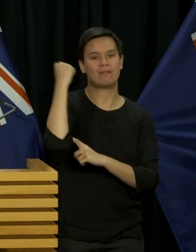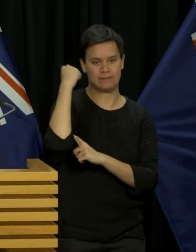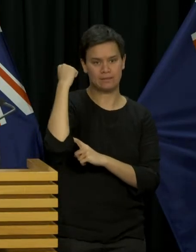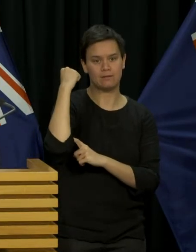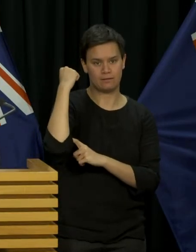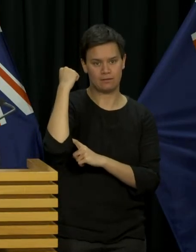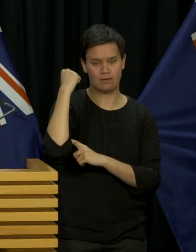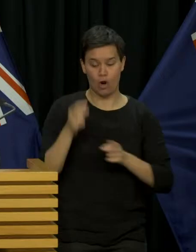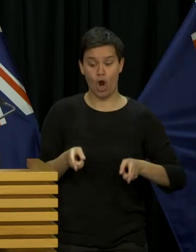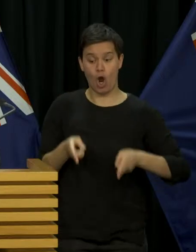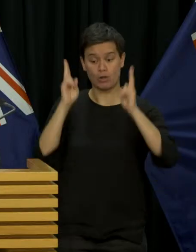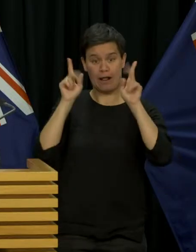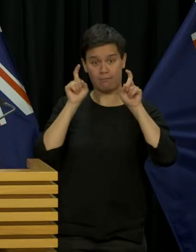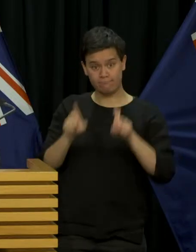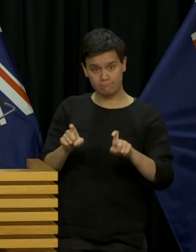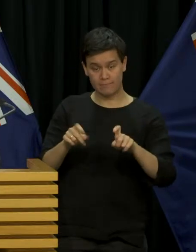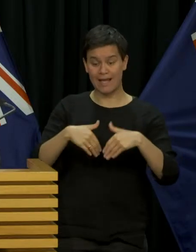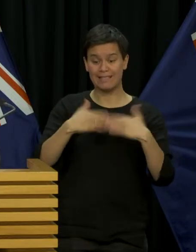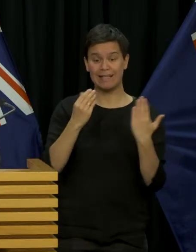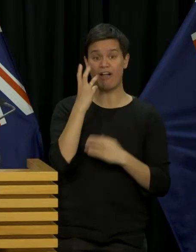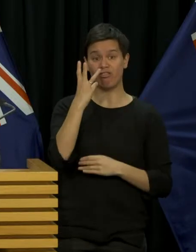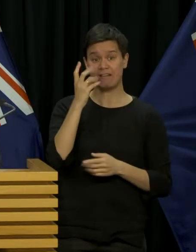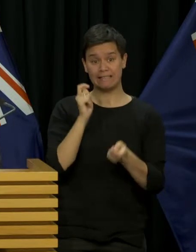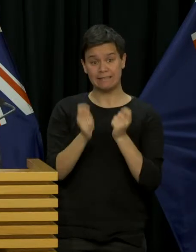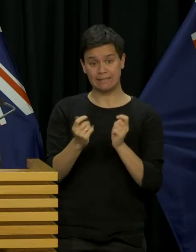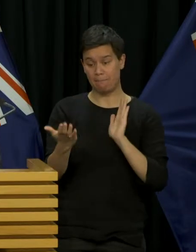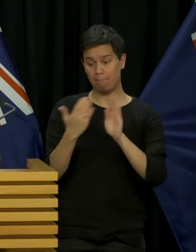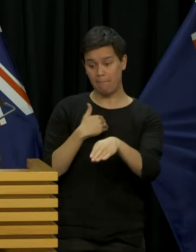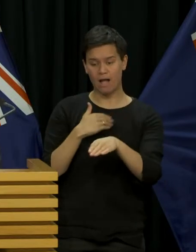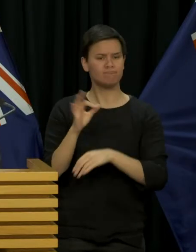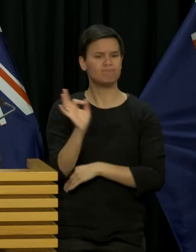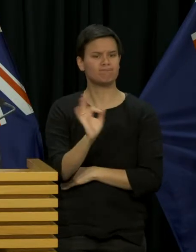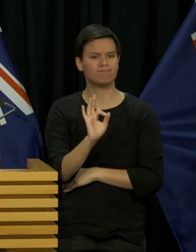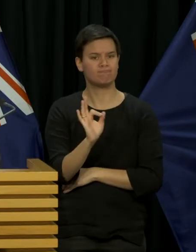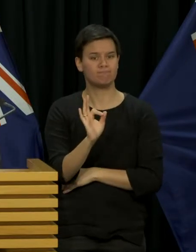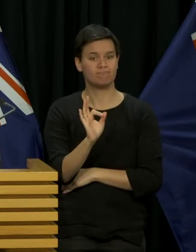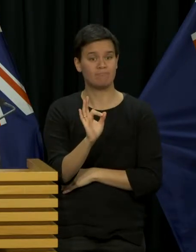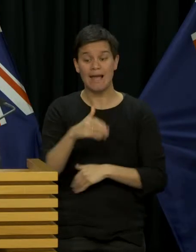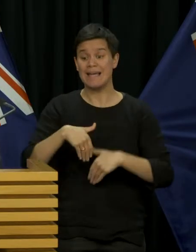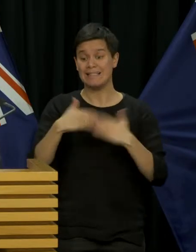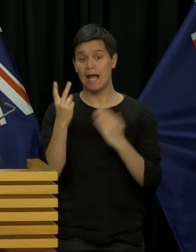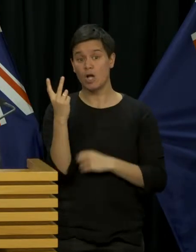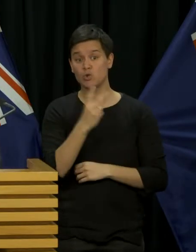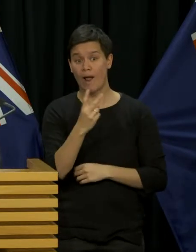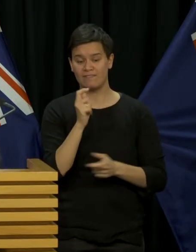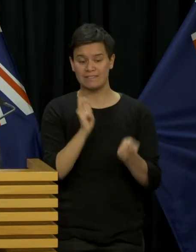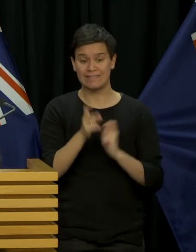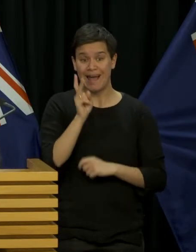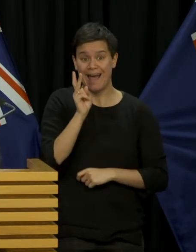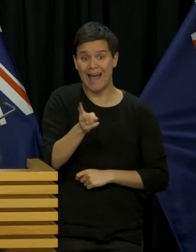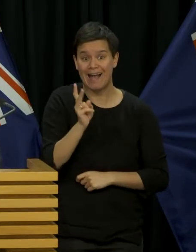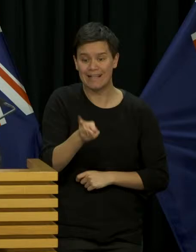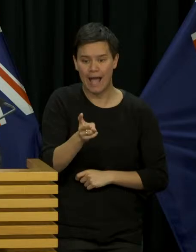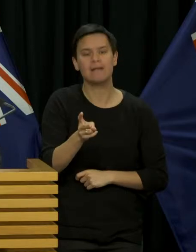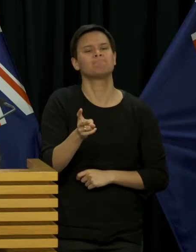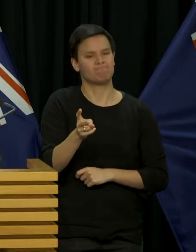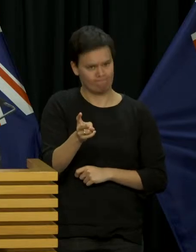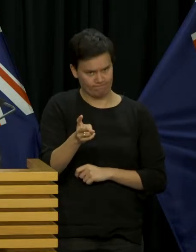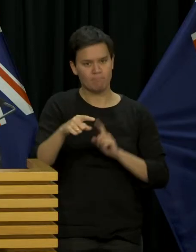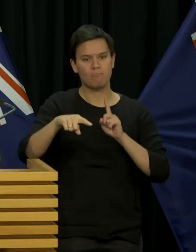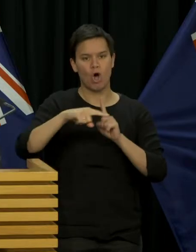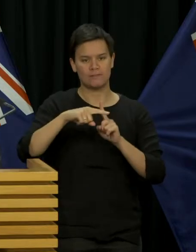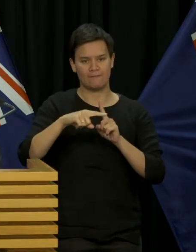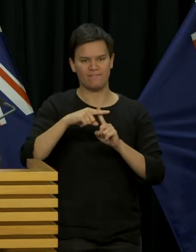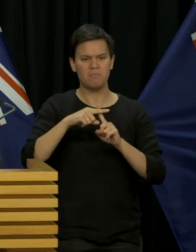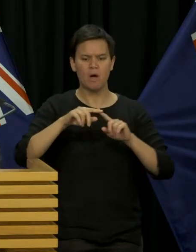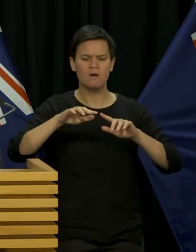her stay, but then at day 12, regular testing returned a weak positive test and has since been